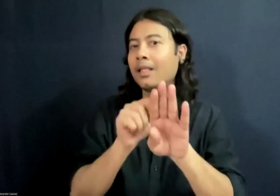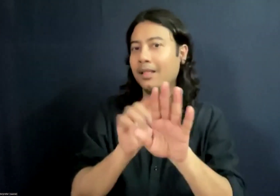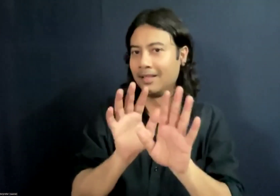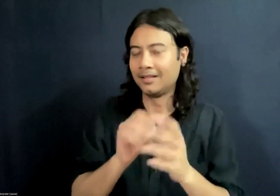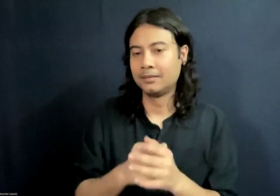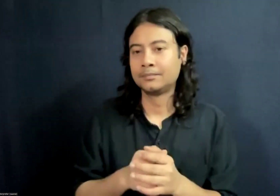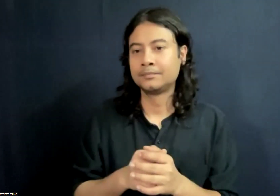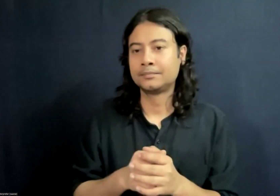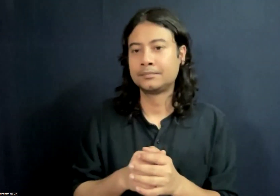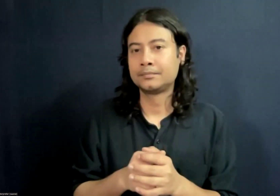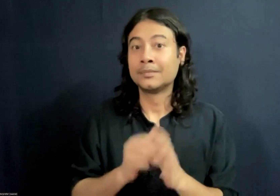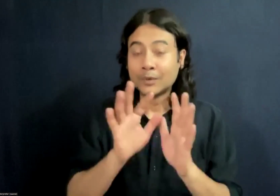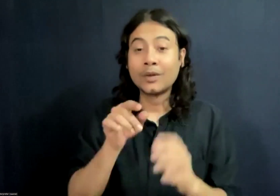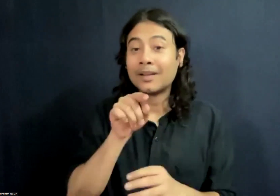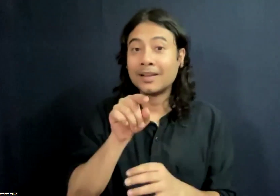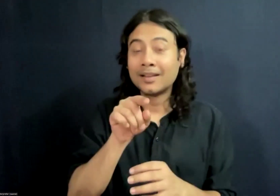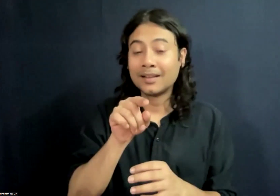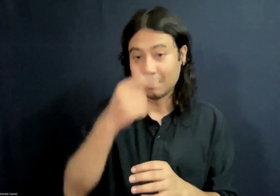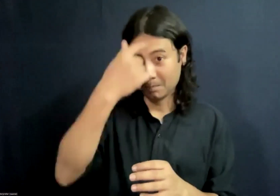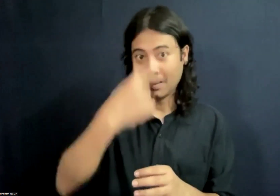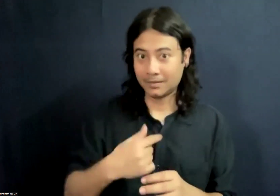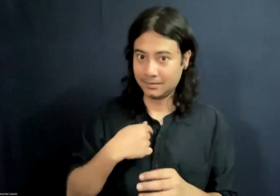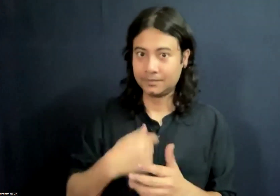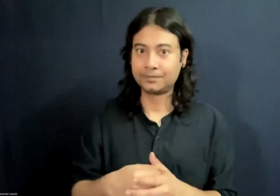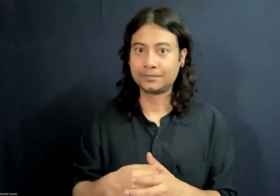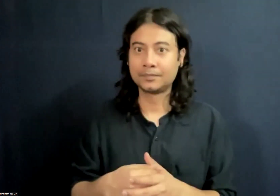next birth, I will go to Swargloka.